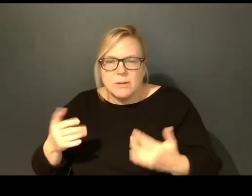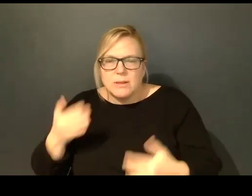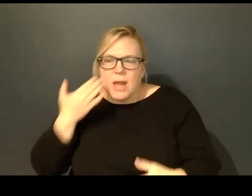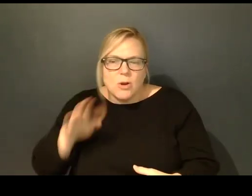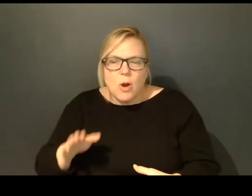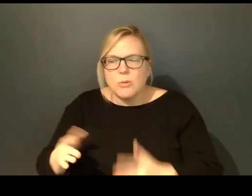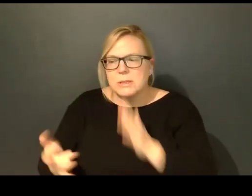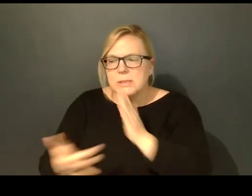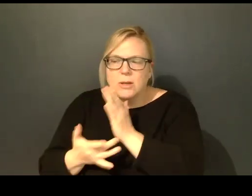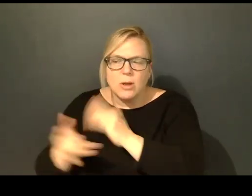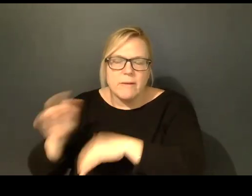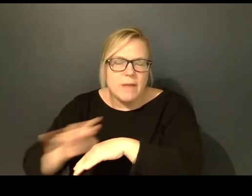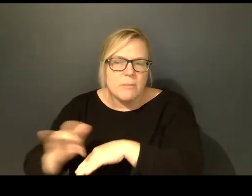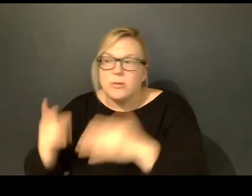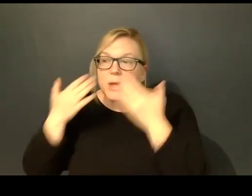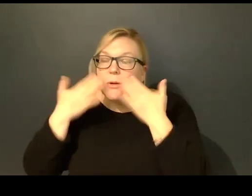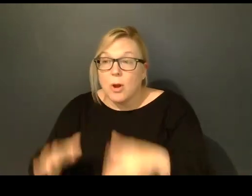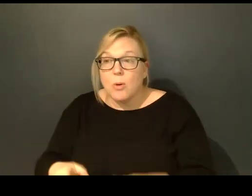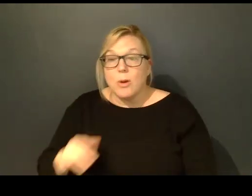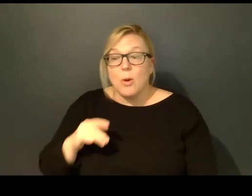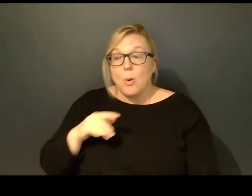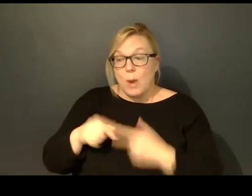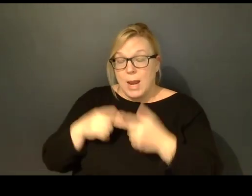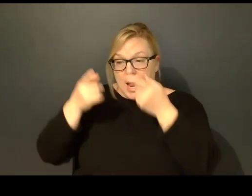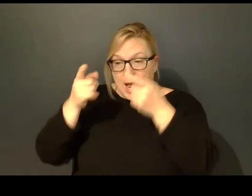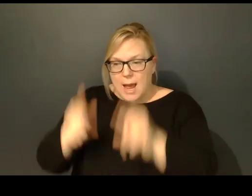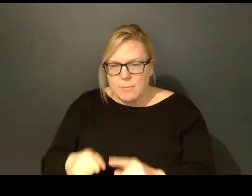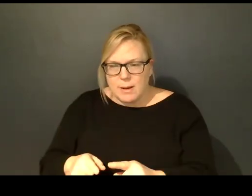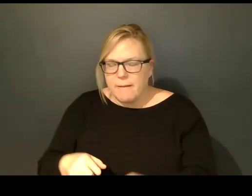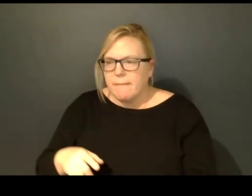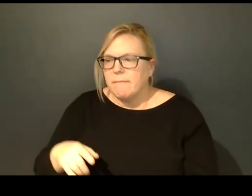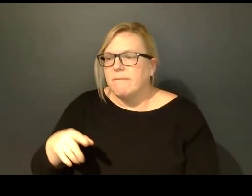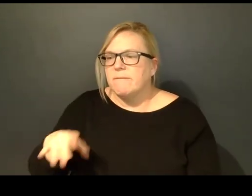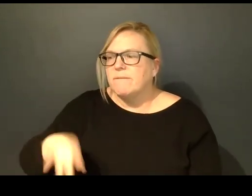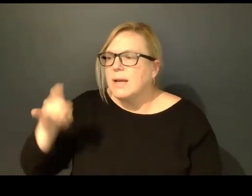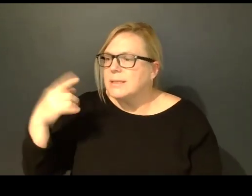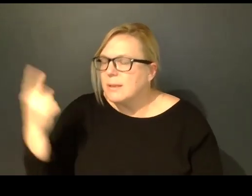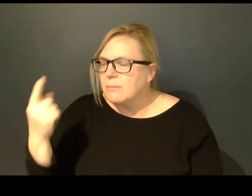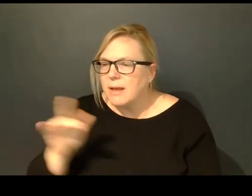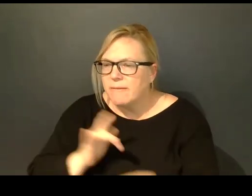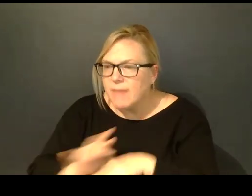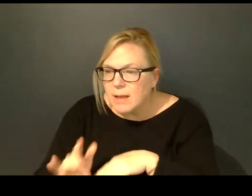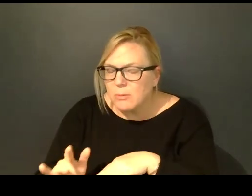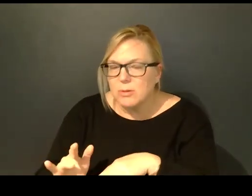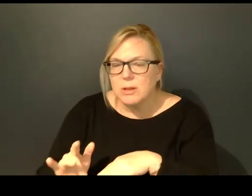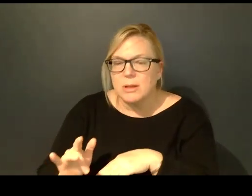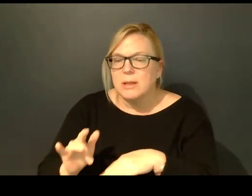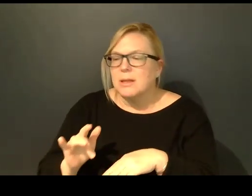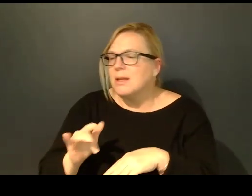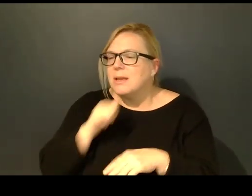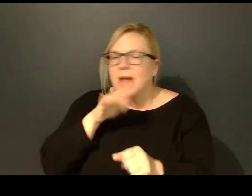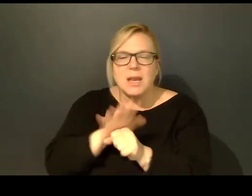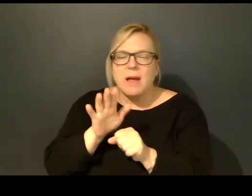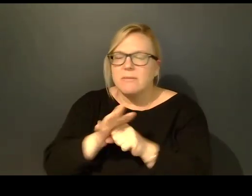when they do come across something that is super helpful, they don't have the support to walk along with them